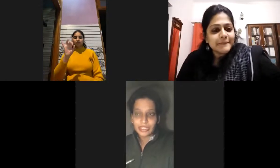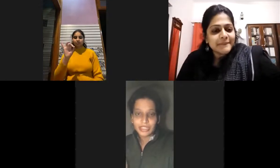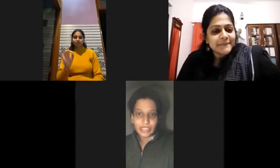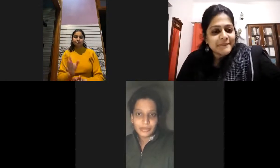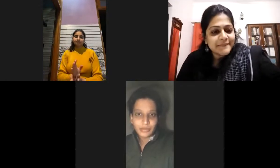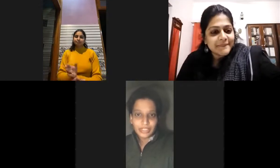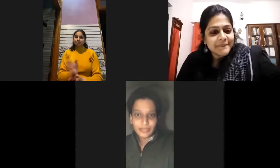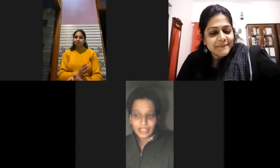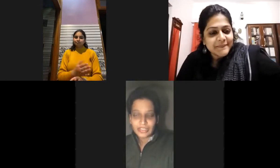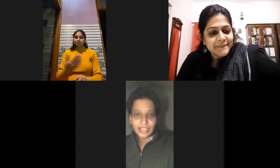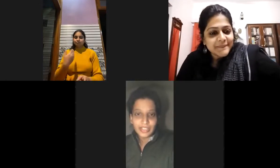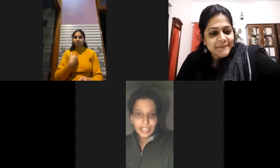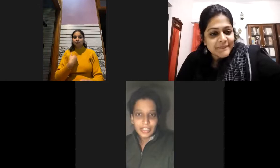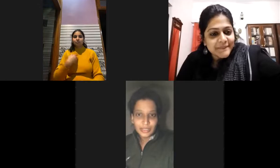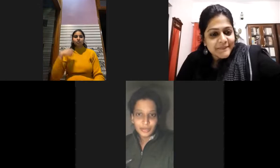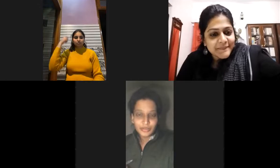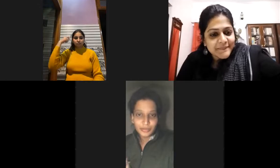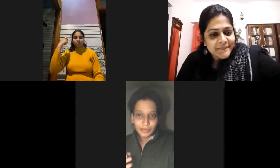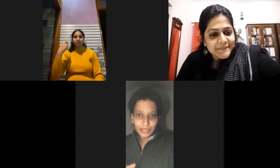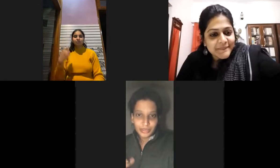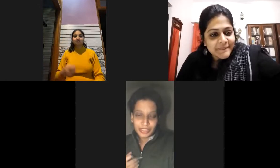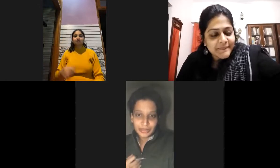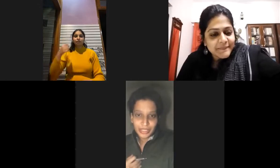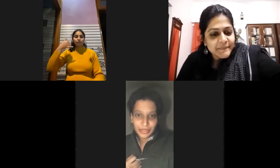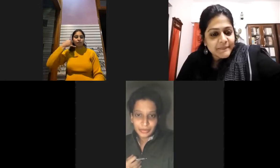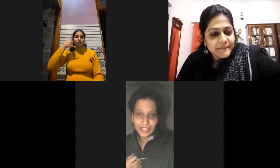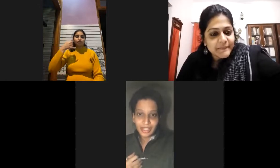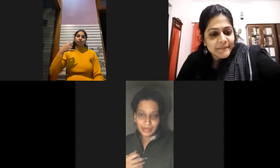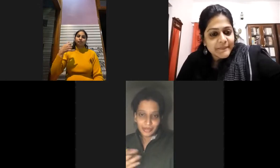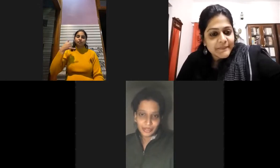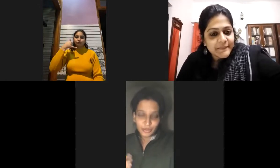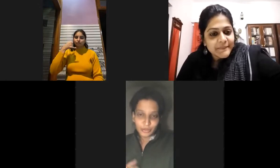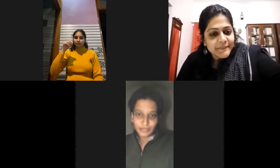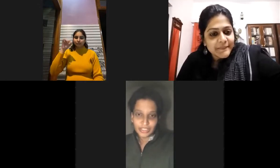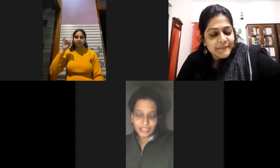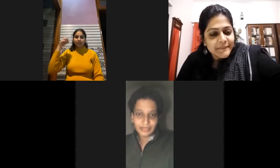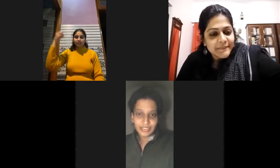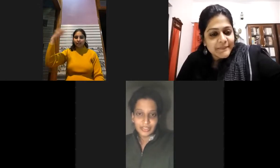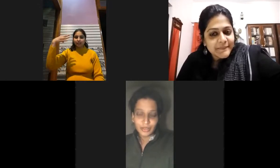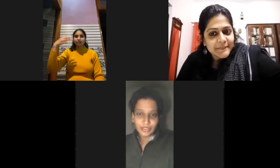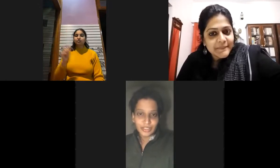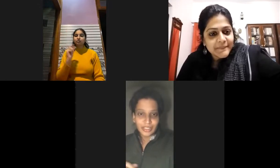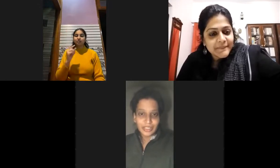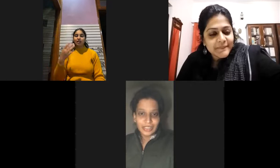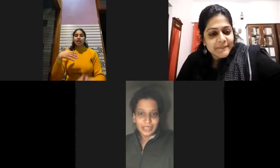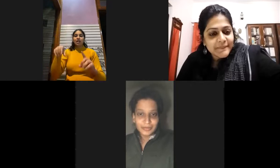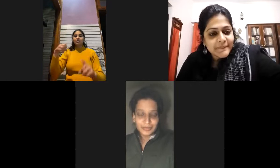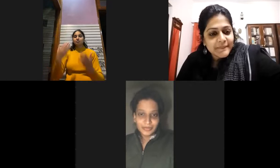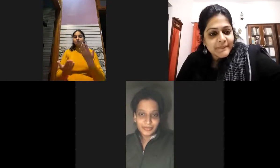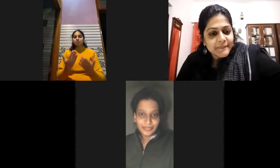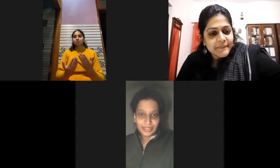at my place. I'll be using flashlight. So please bear with me. And I'm so sorry for the inconvenience caused.